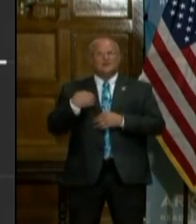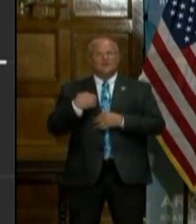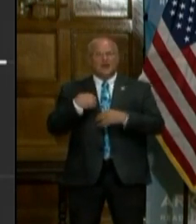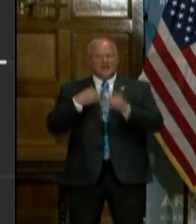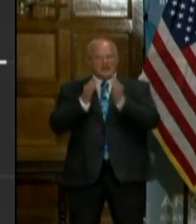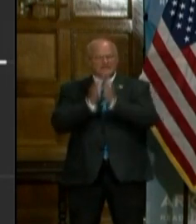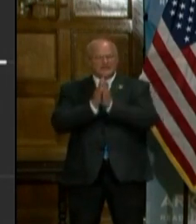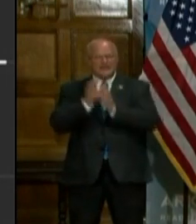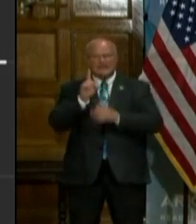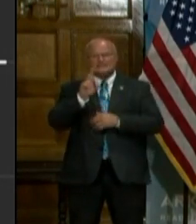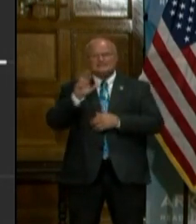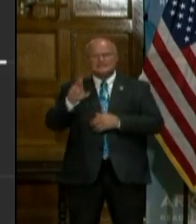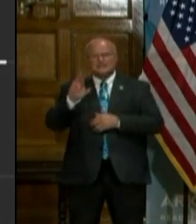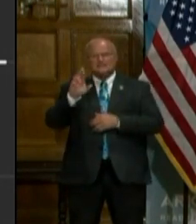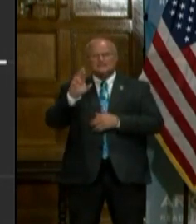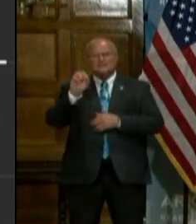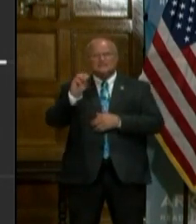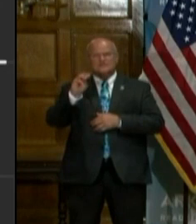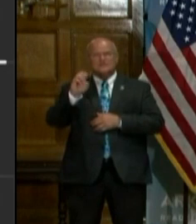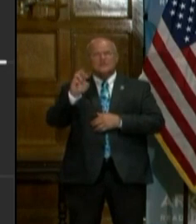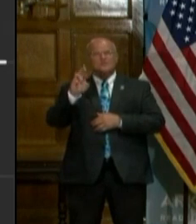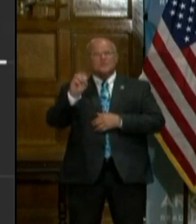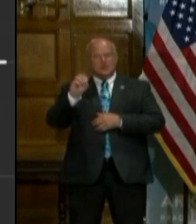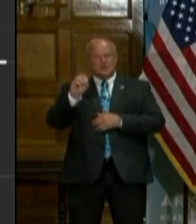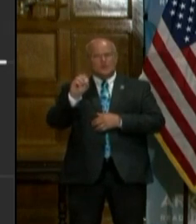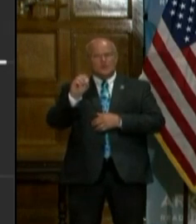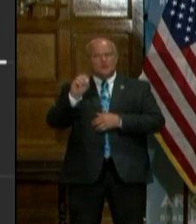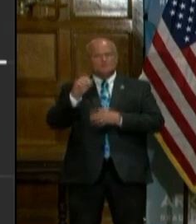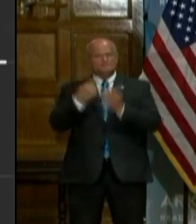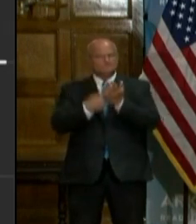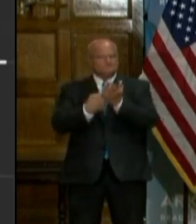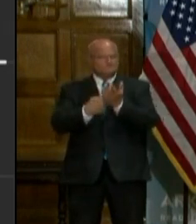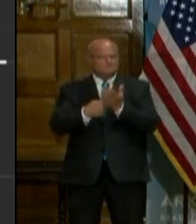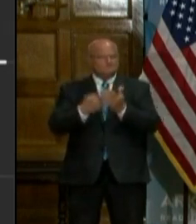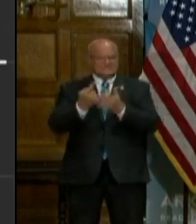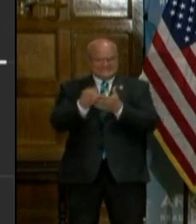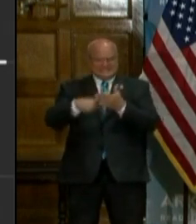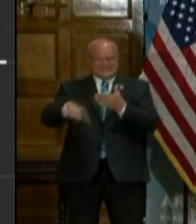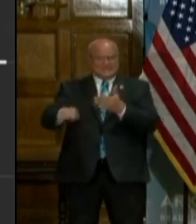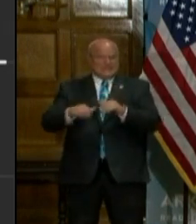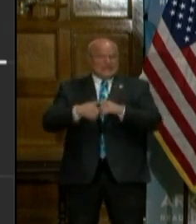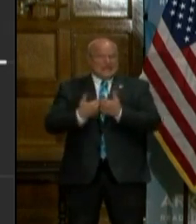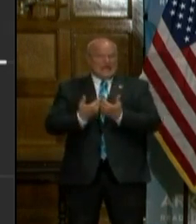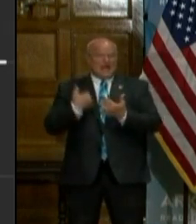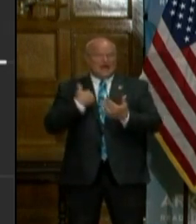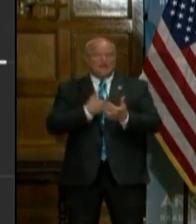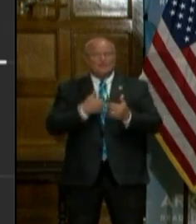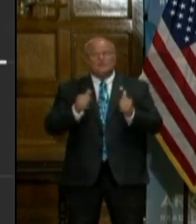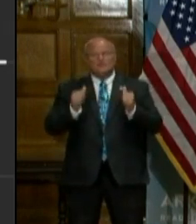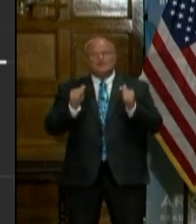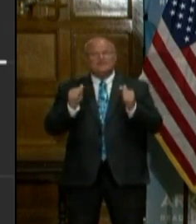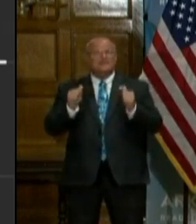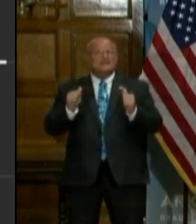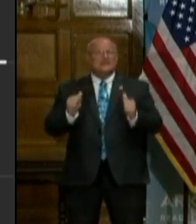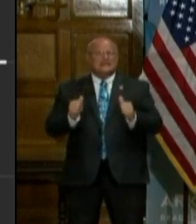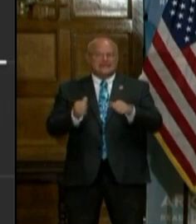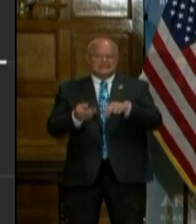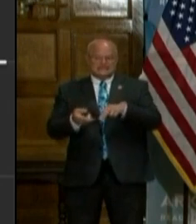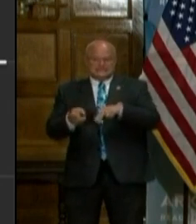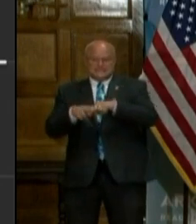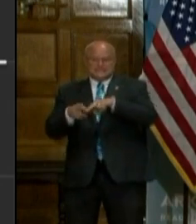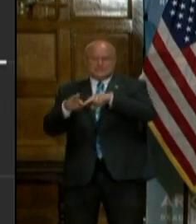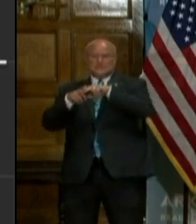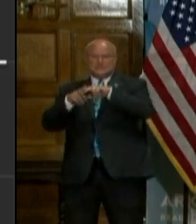I've asked Dr. Romero to discuss this next week as to how we can increase